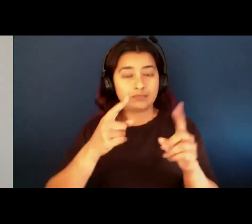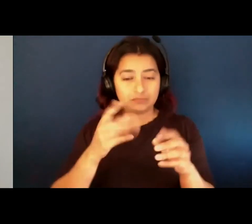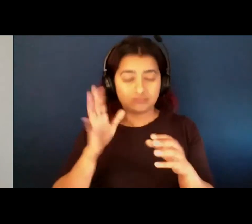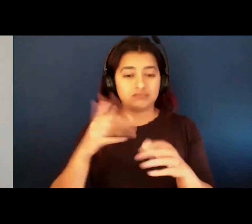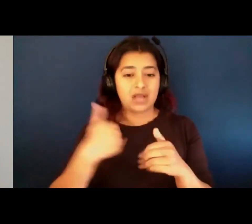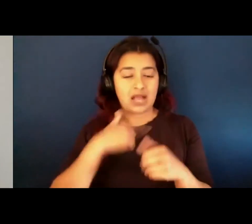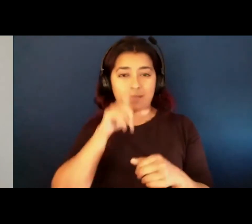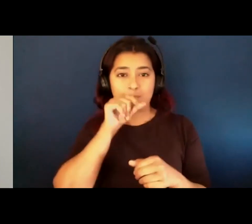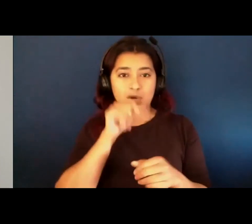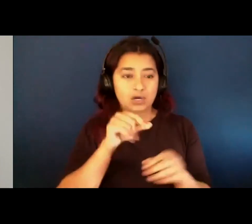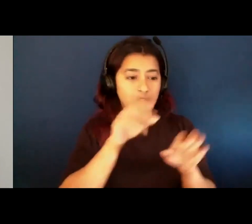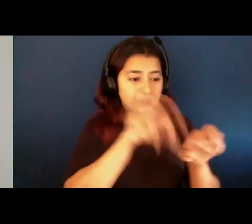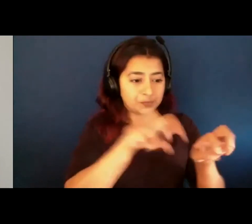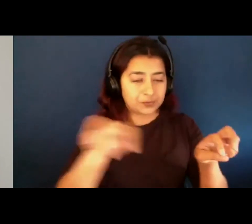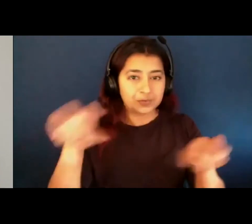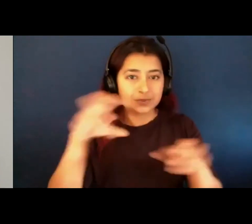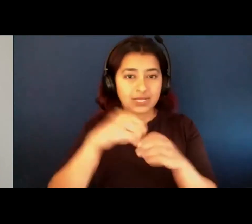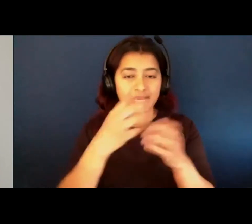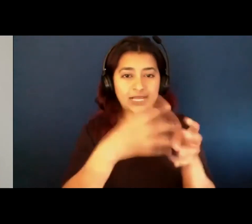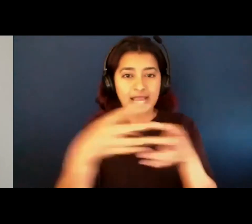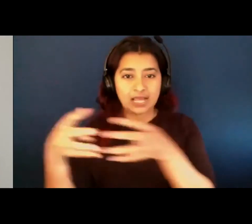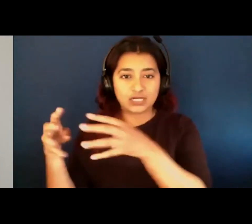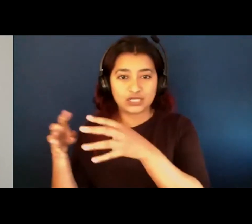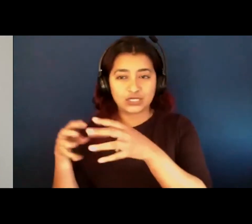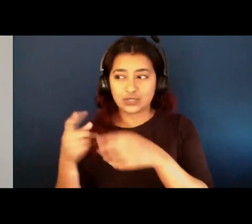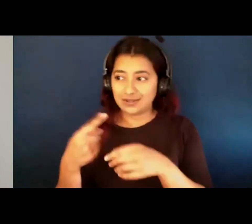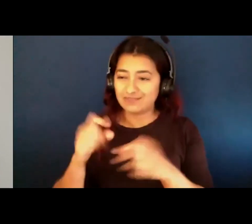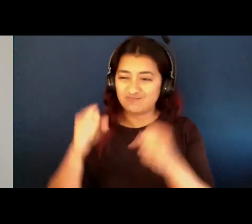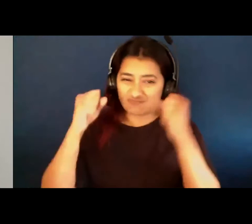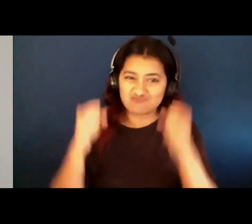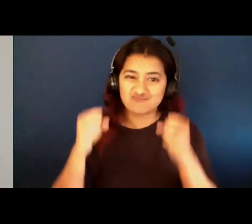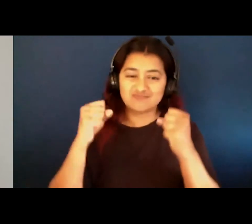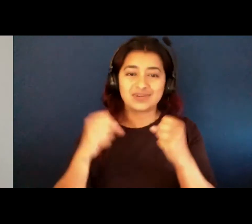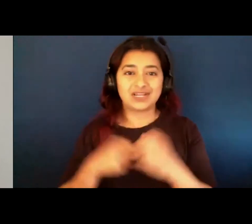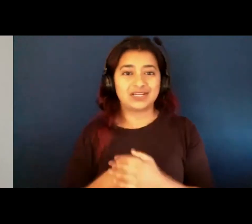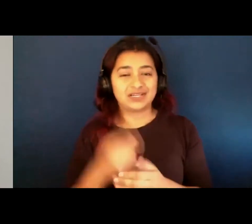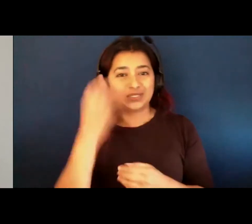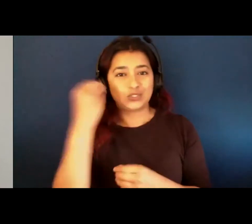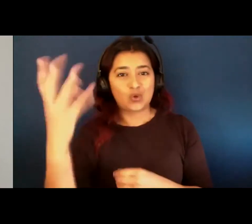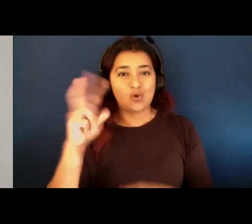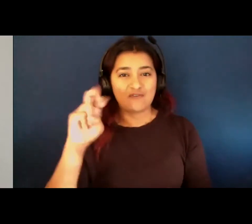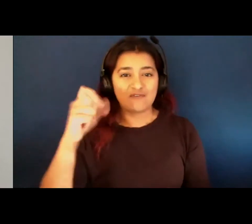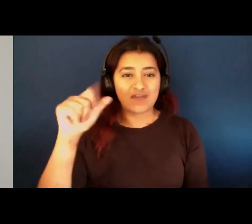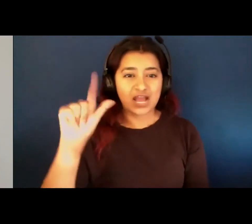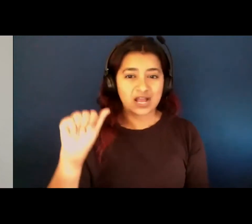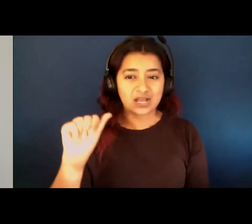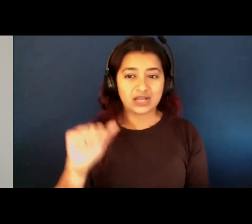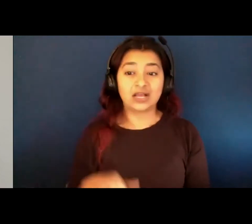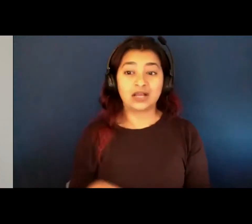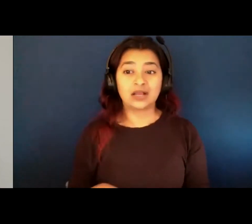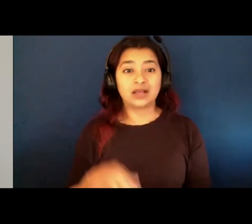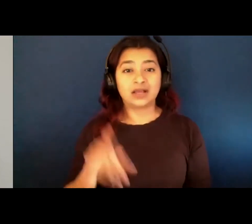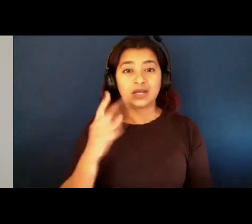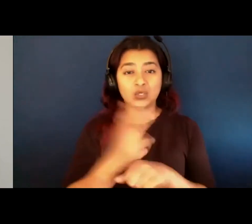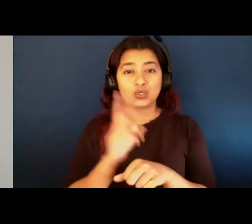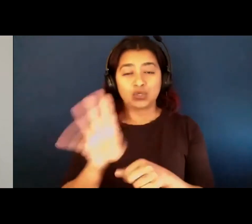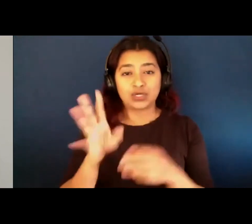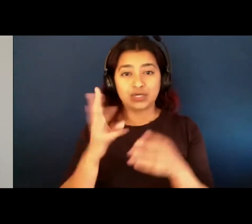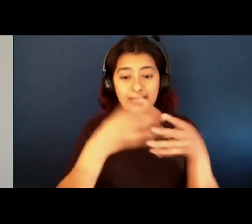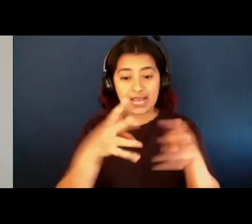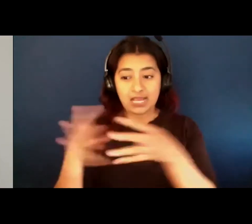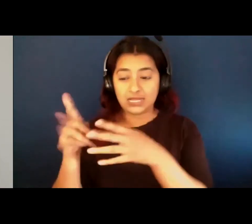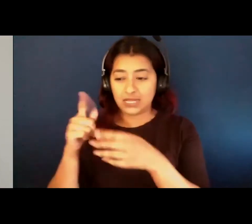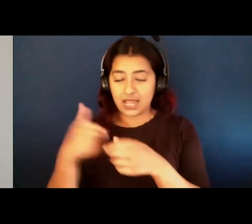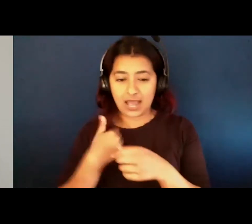in cages. "We've hit the jackpot, chick," he told Vega. Using Benny's cages, he rounded up each bird